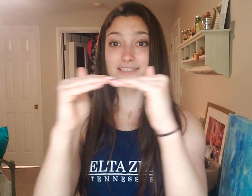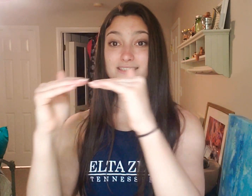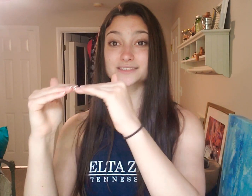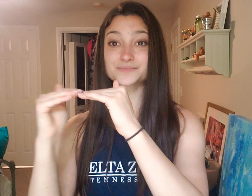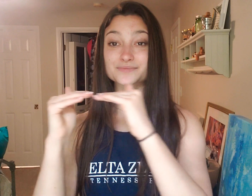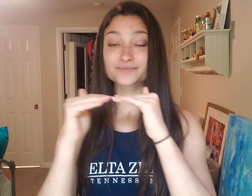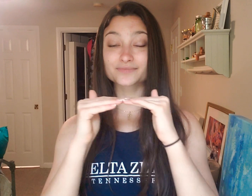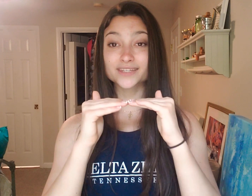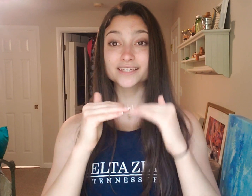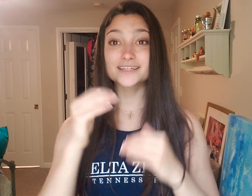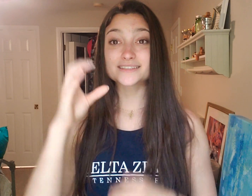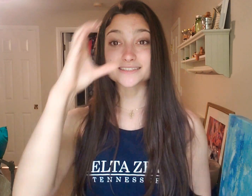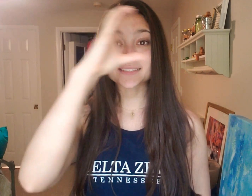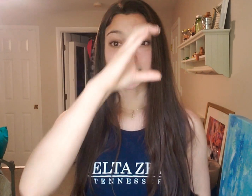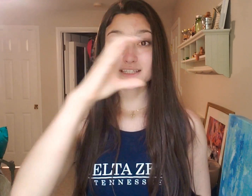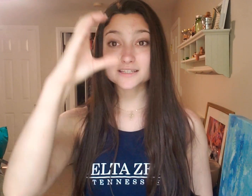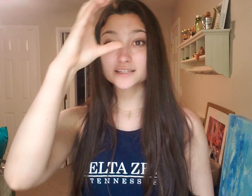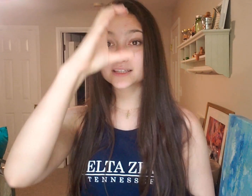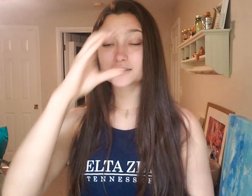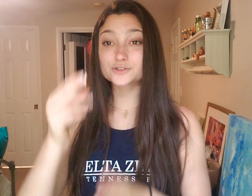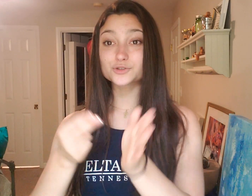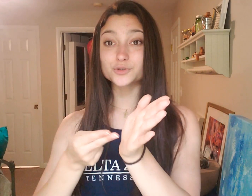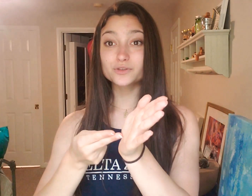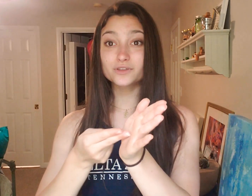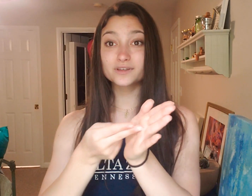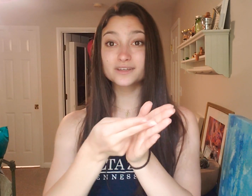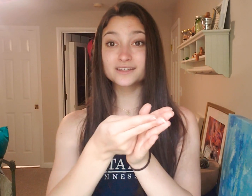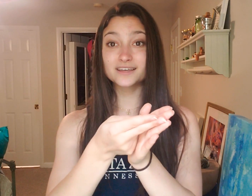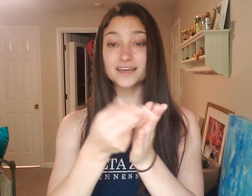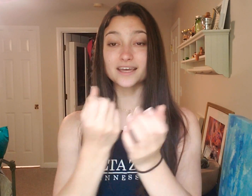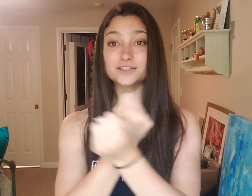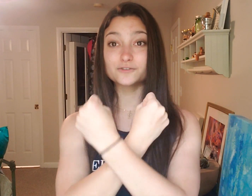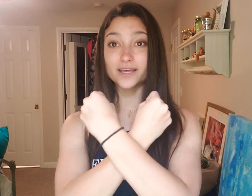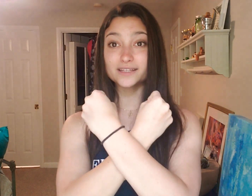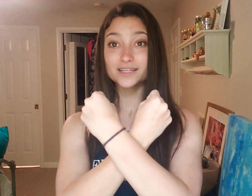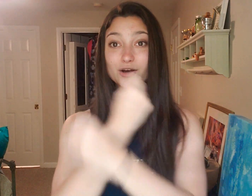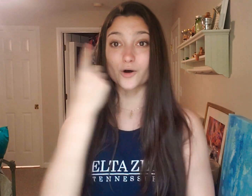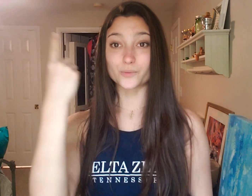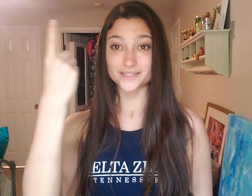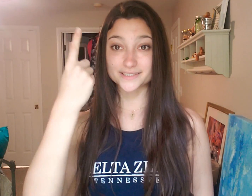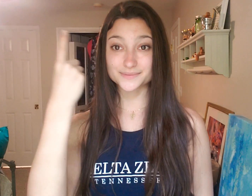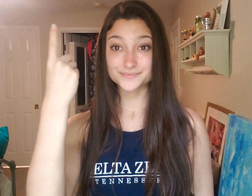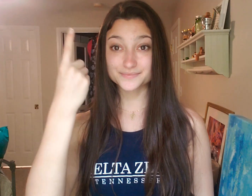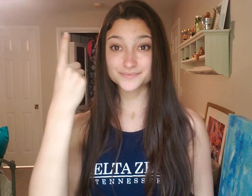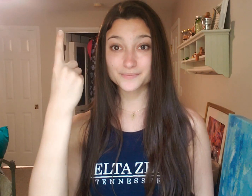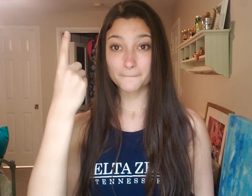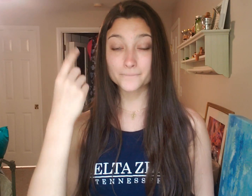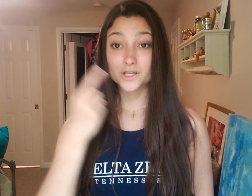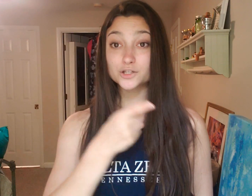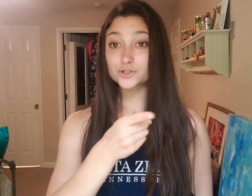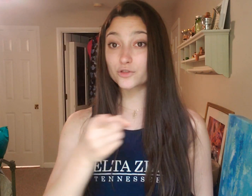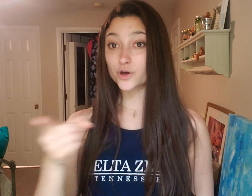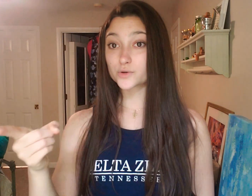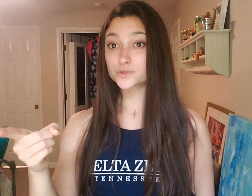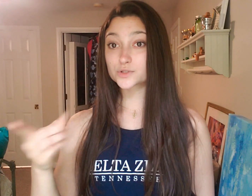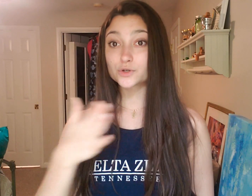justice, to seek the truth and defend it always. To those